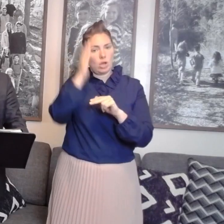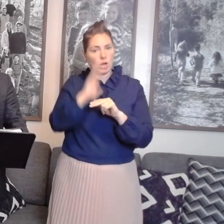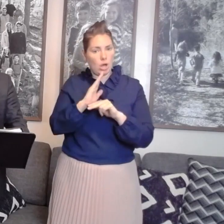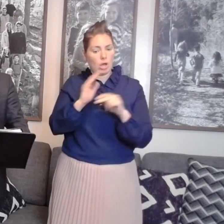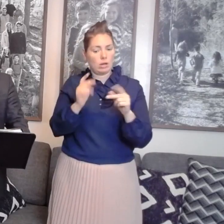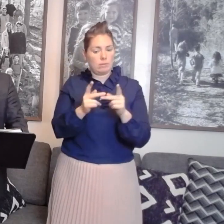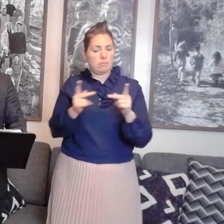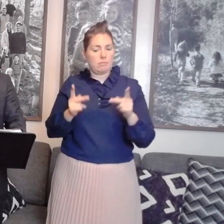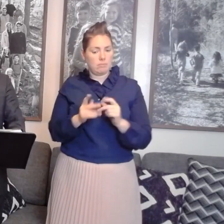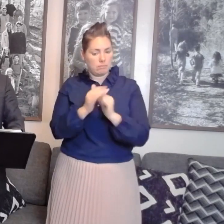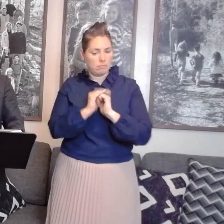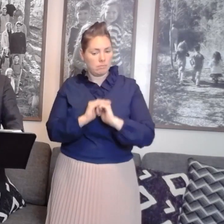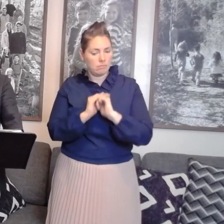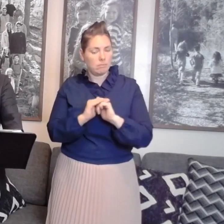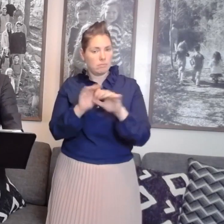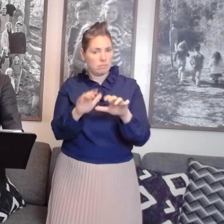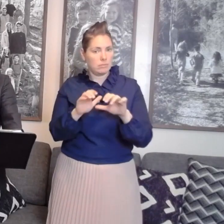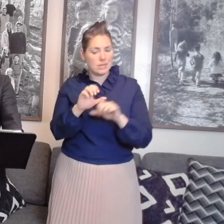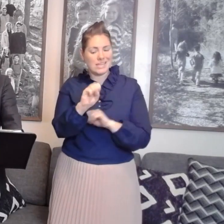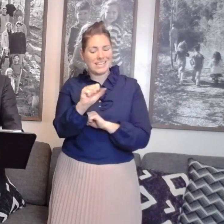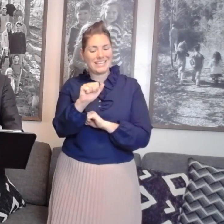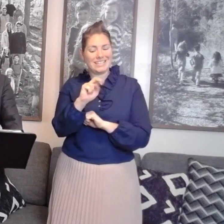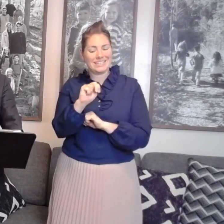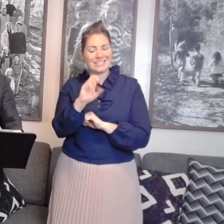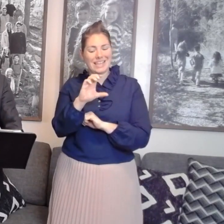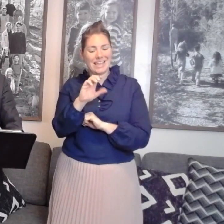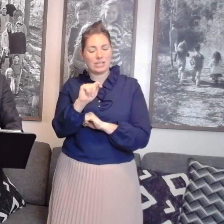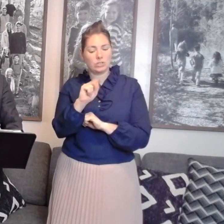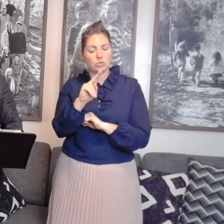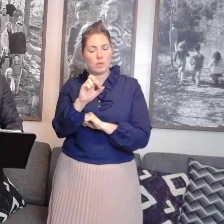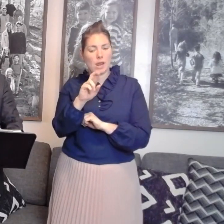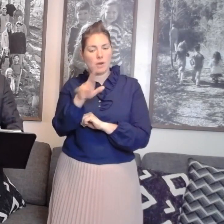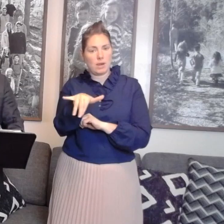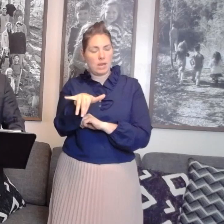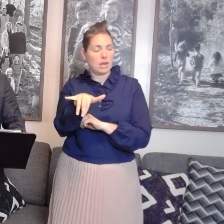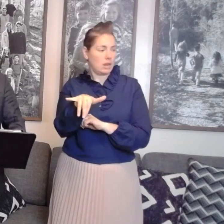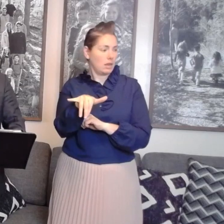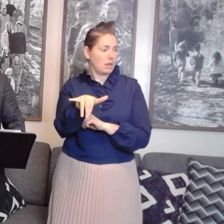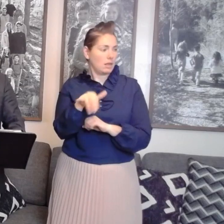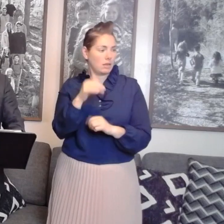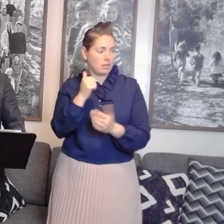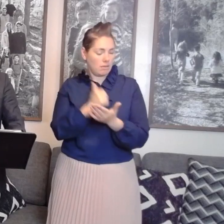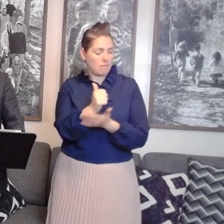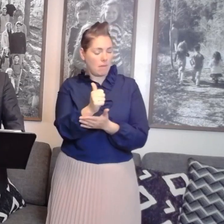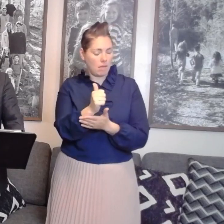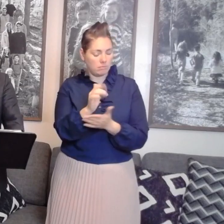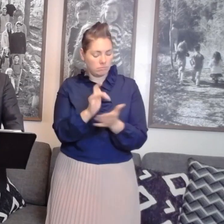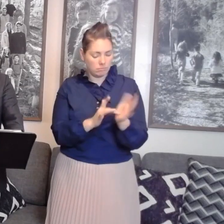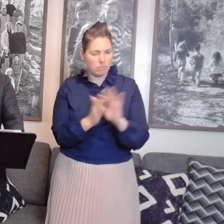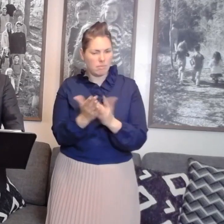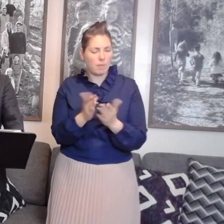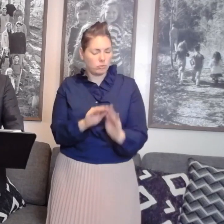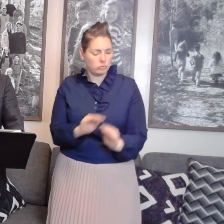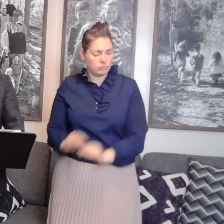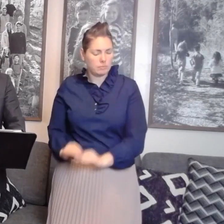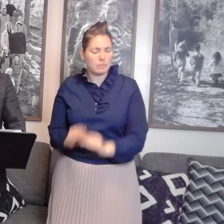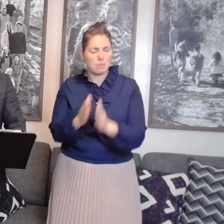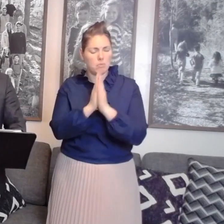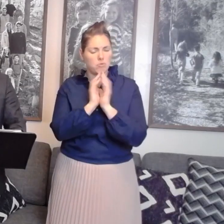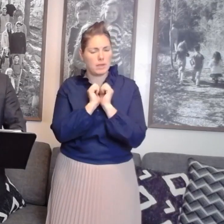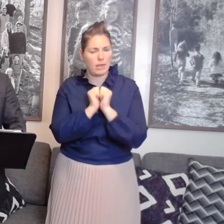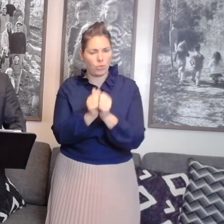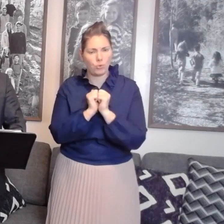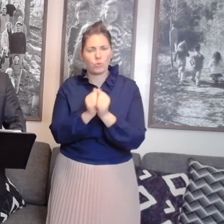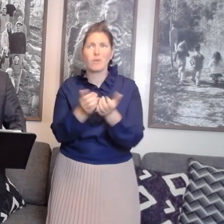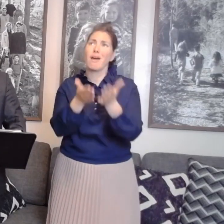sanctuary. How to build God a sanctuary. Amen. Would you set your Bibles down and let's pray together, and